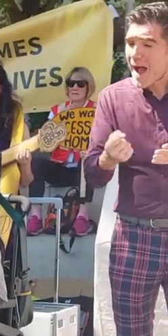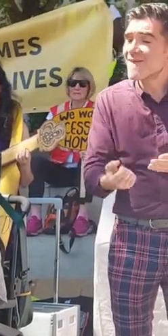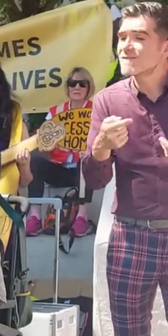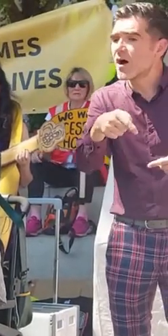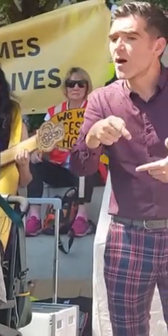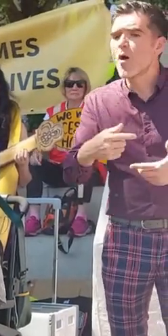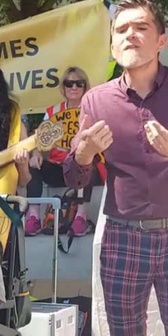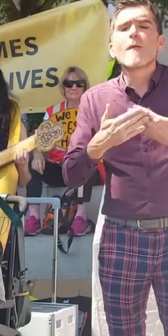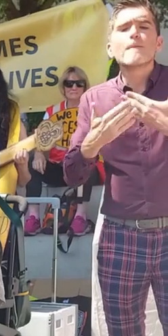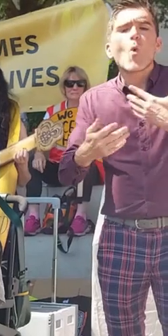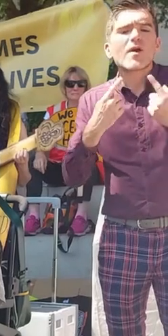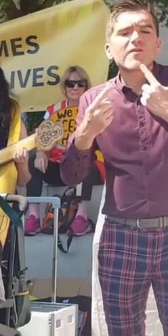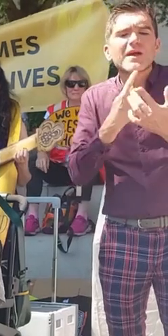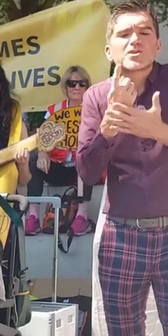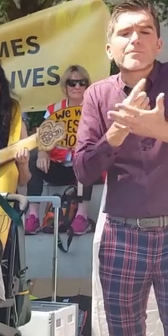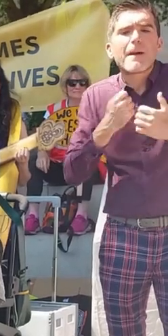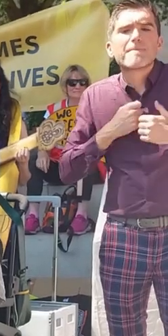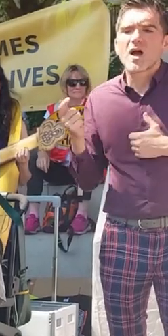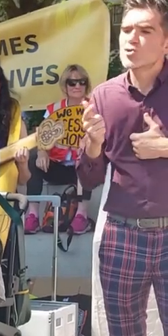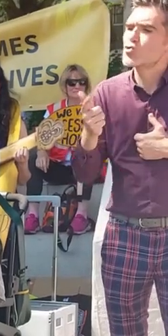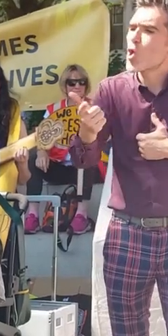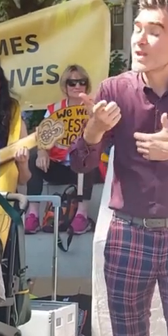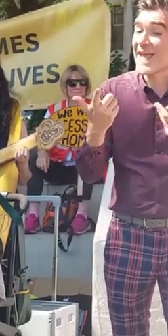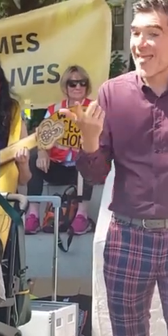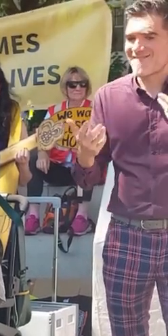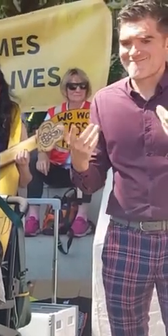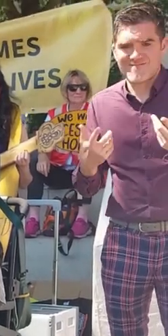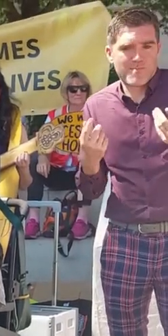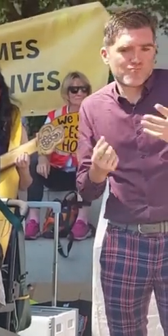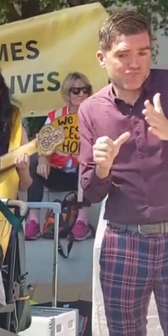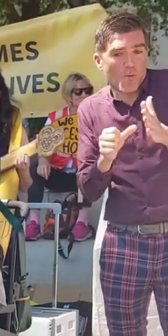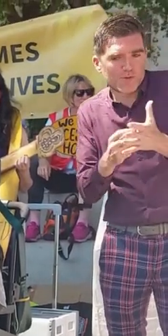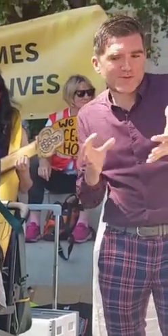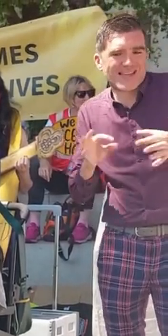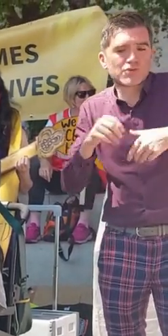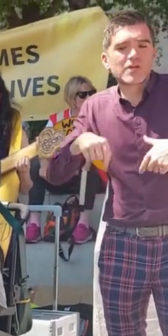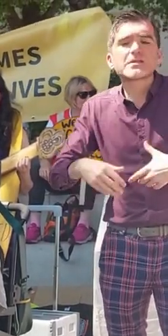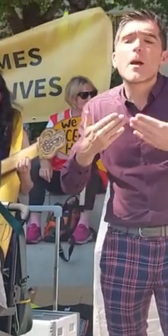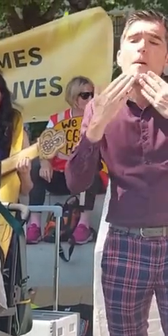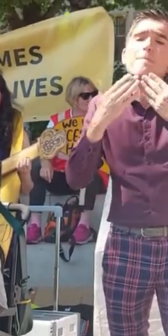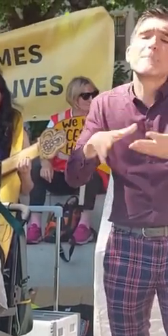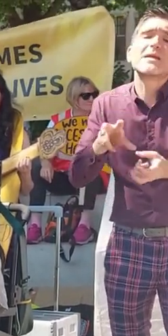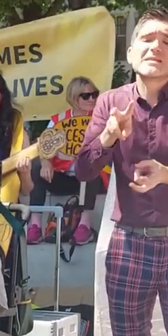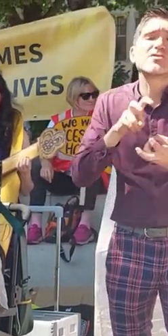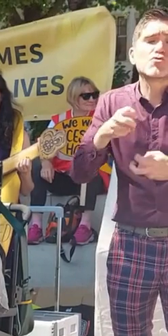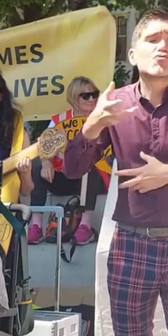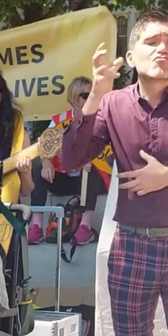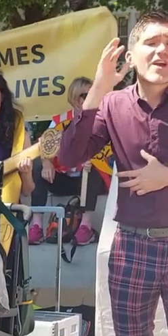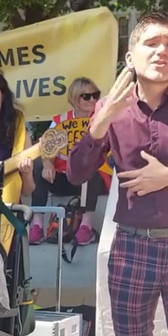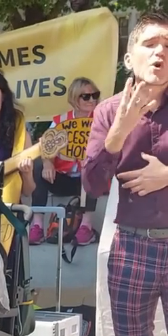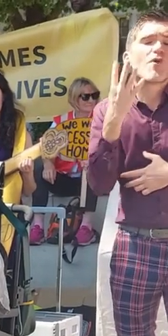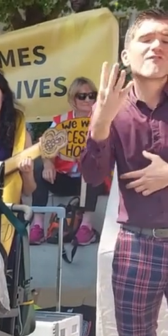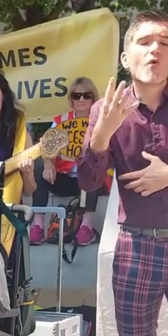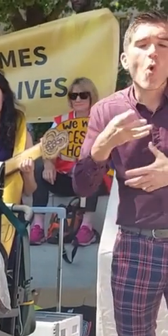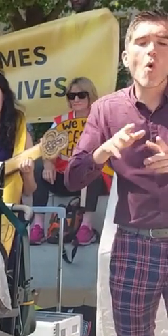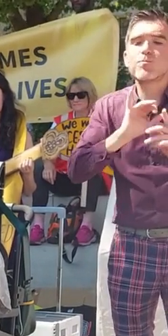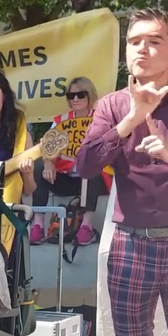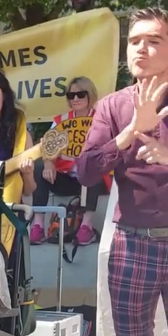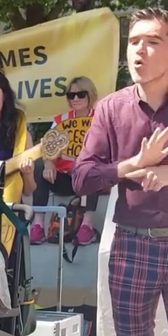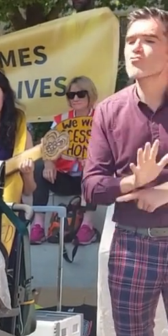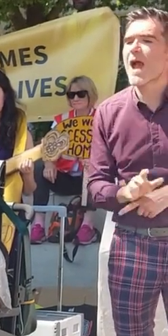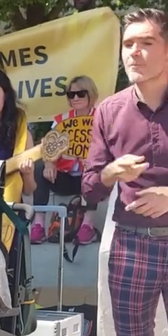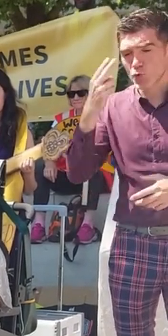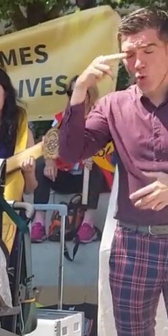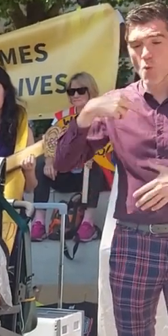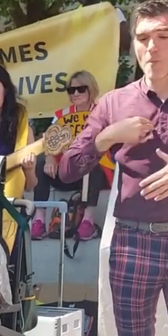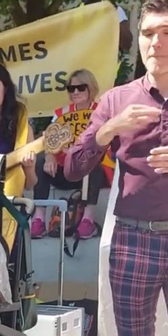my journey and the wider context surrounding this issue, please listen to my Radio 4 program titled My Name is Sam, where